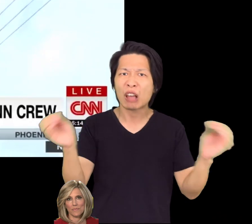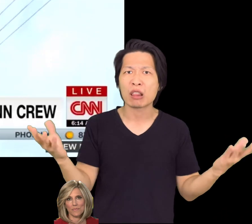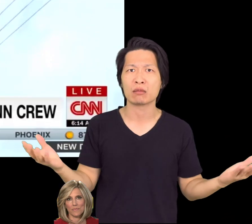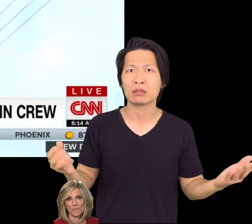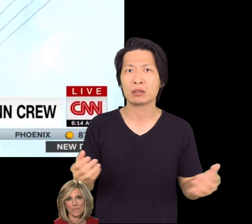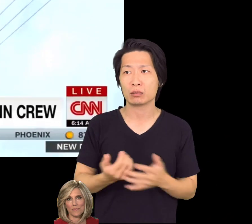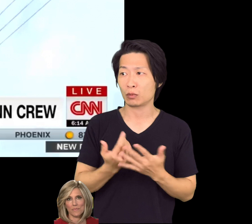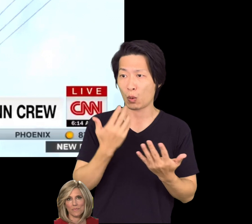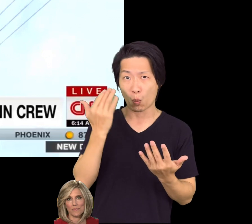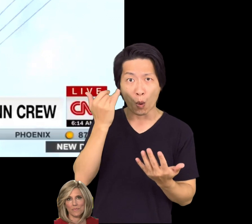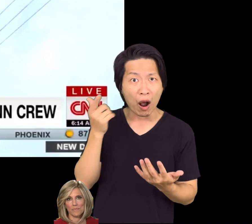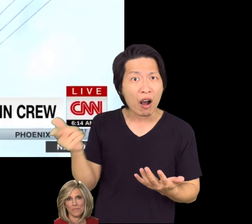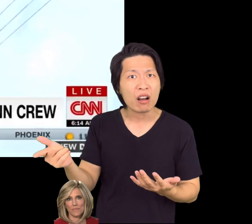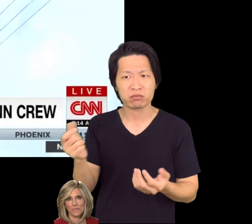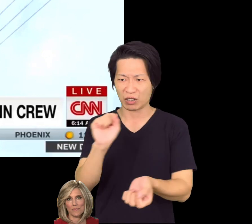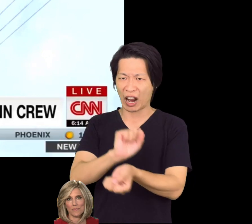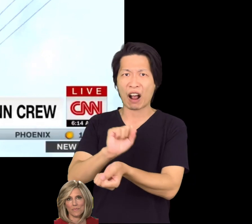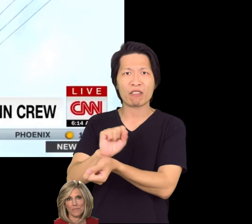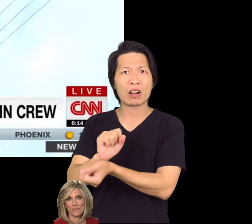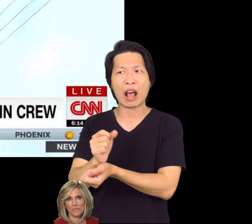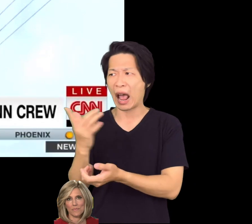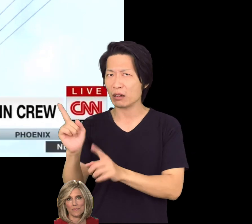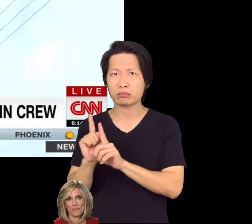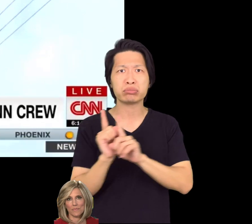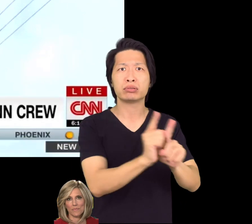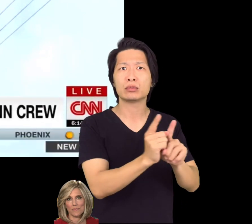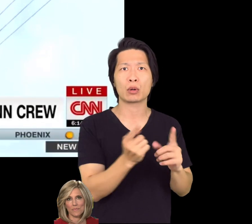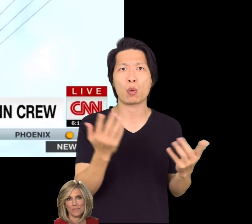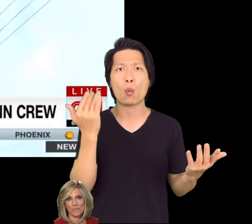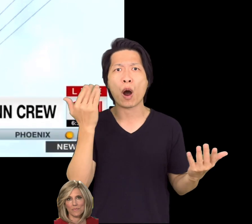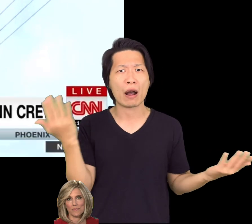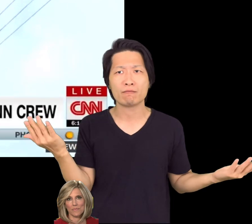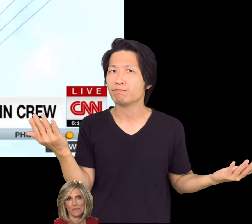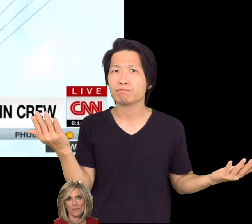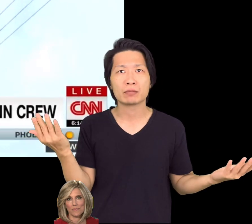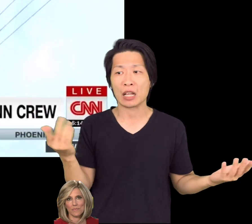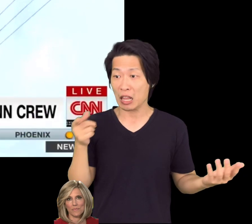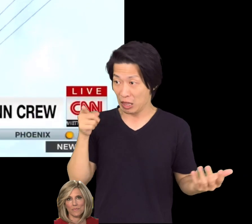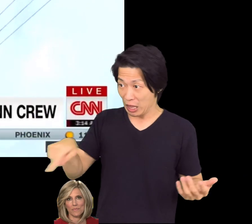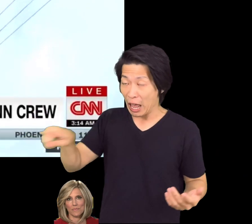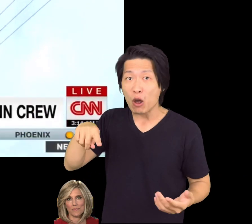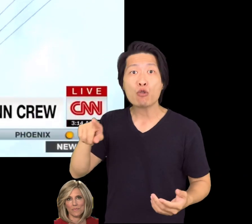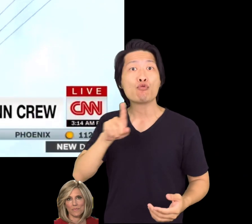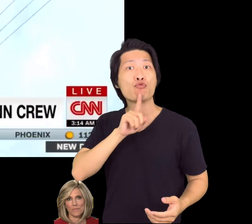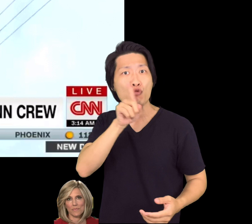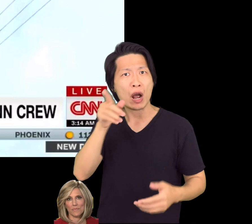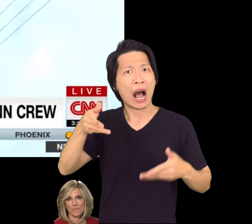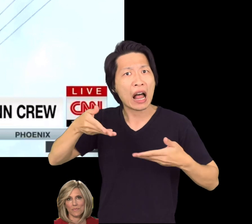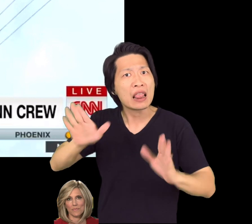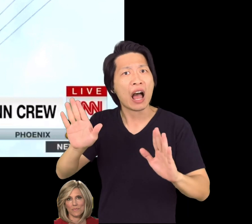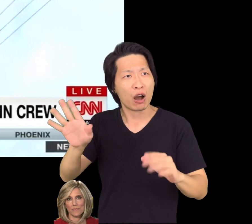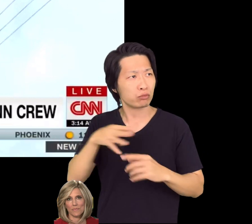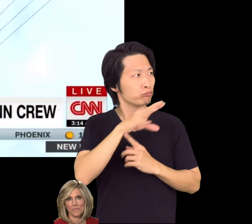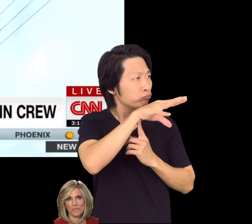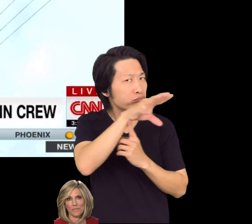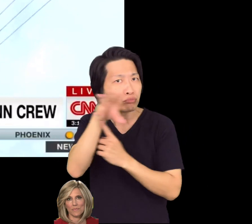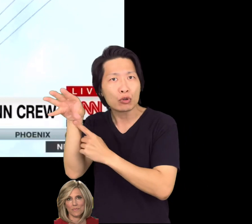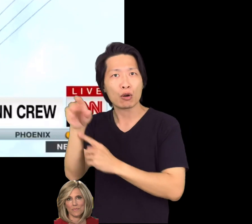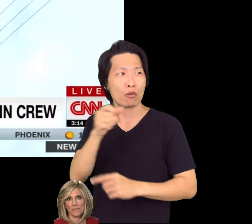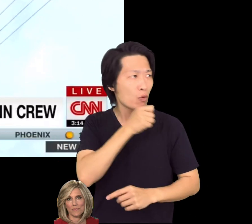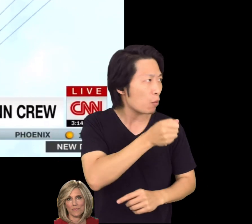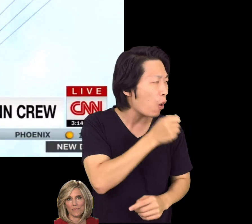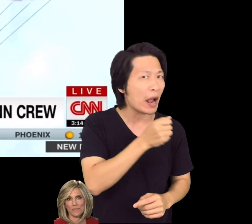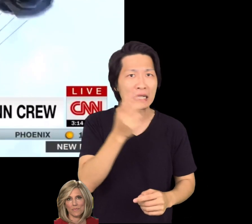they're being arrested. We don't know why they're being handcuffed and led away. They are allowed to be reporting